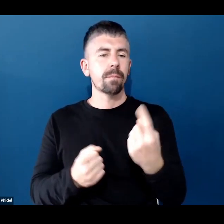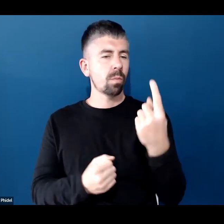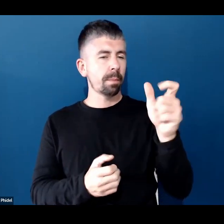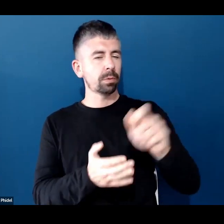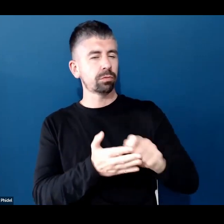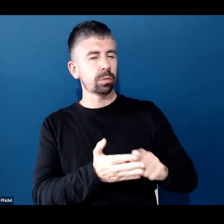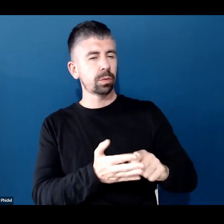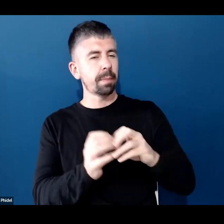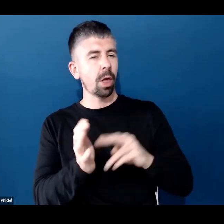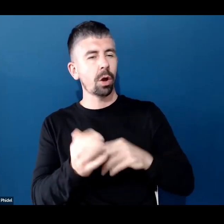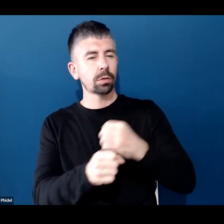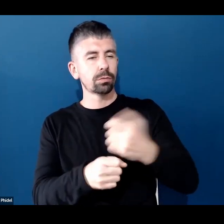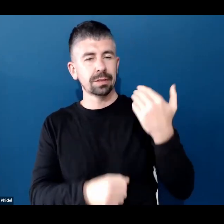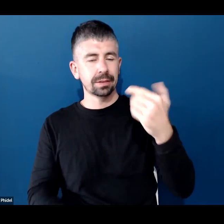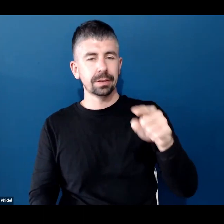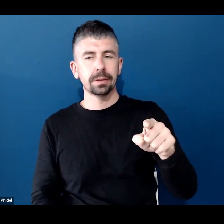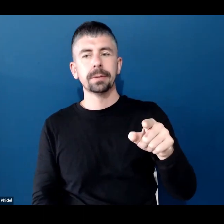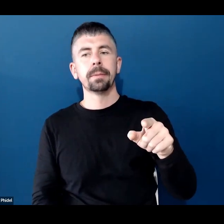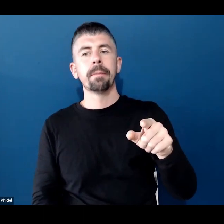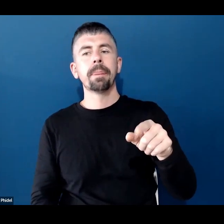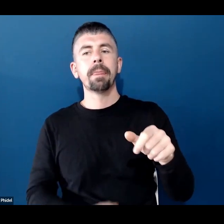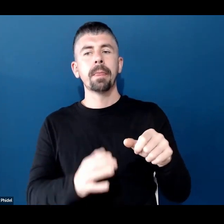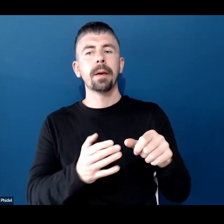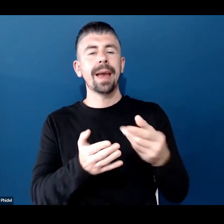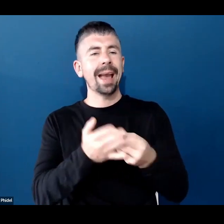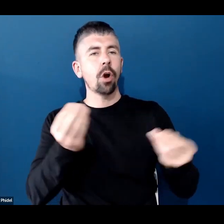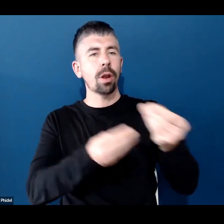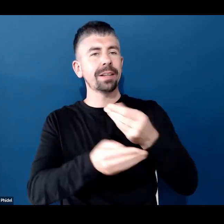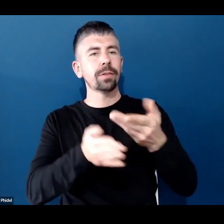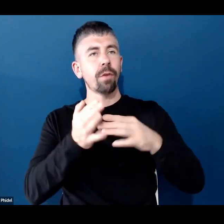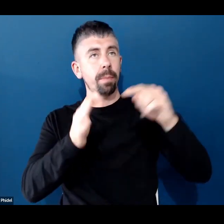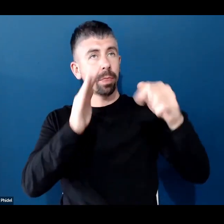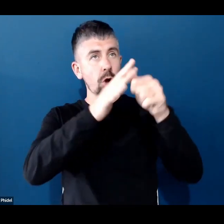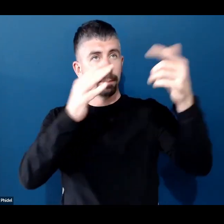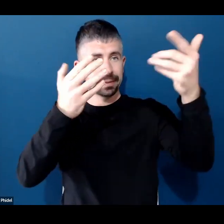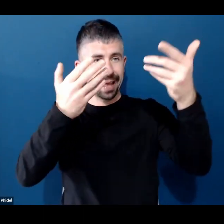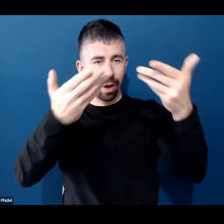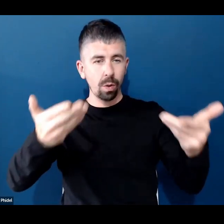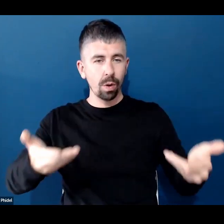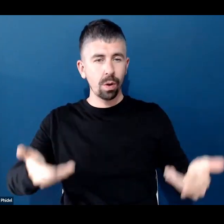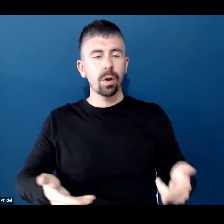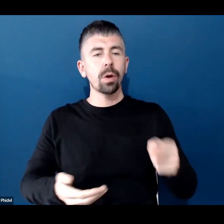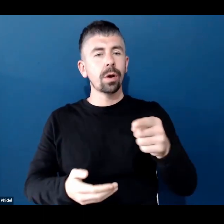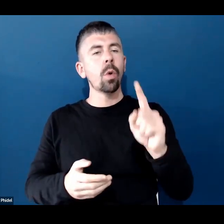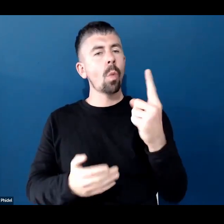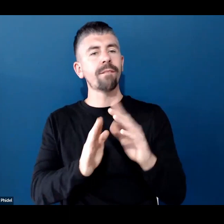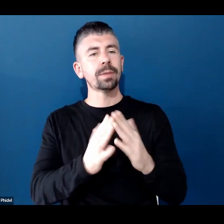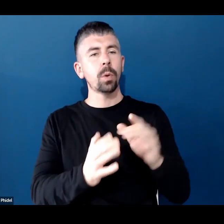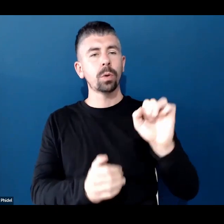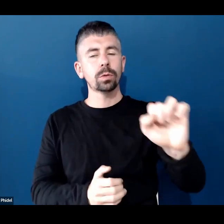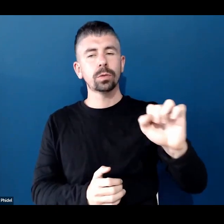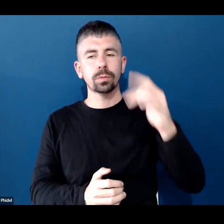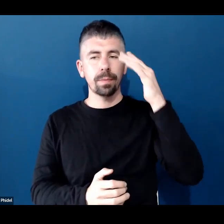blog Economics from the top down, wonderful economist. I mean, in one of his books has been laying a very interesting